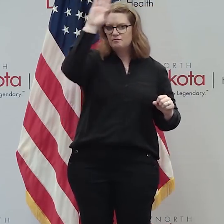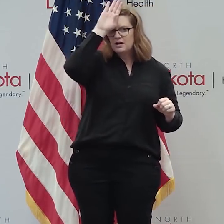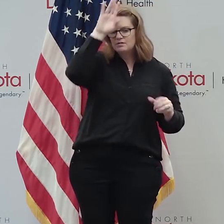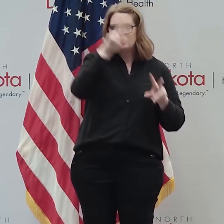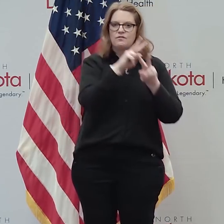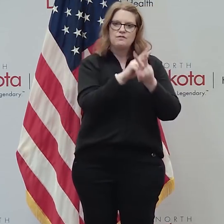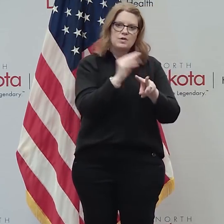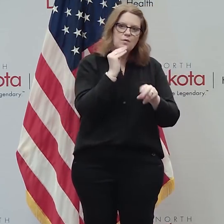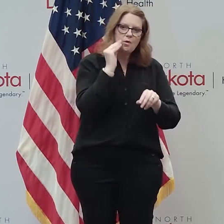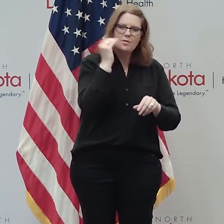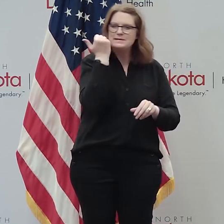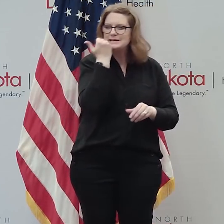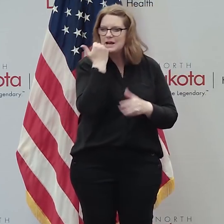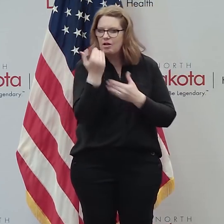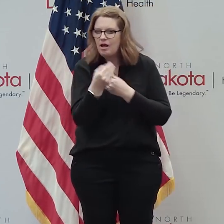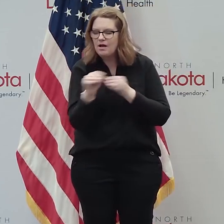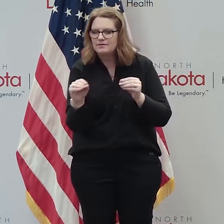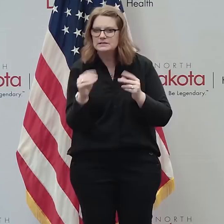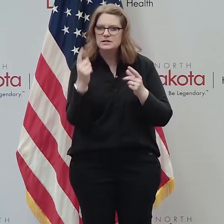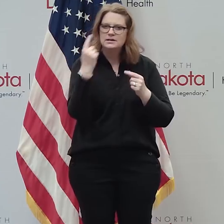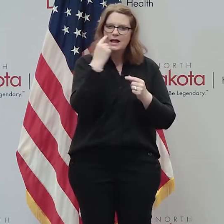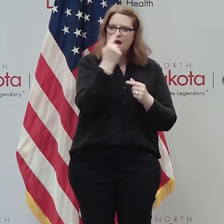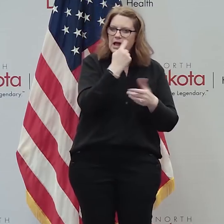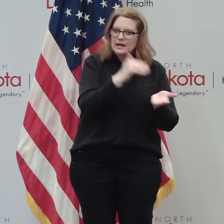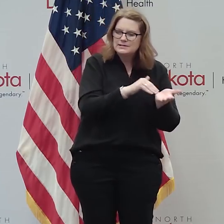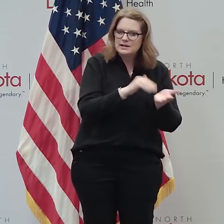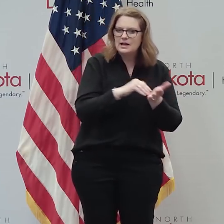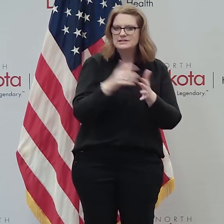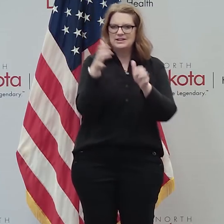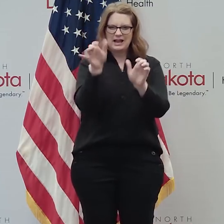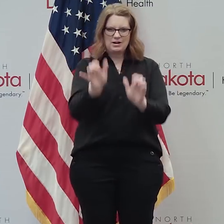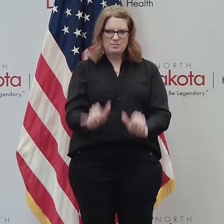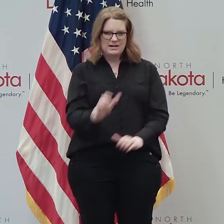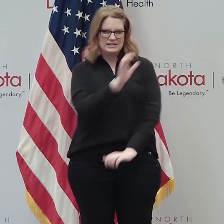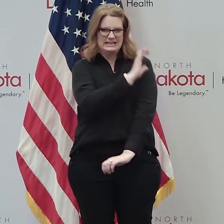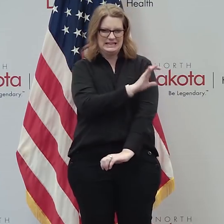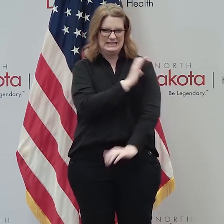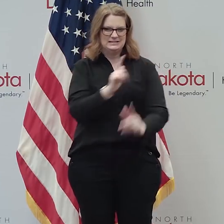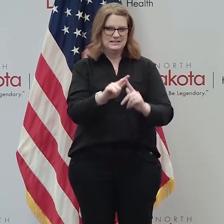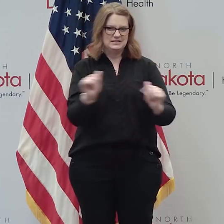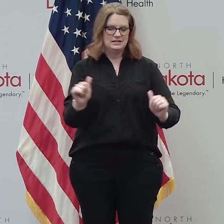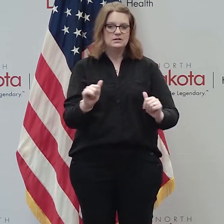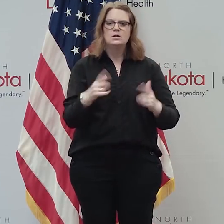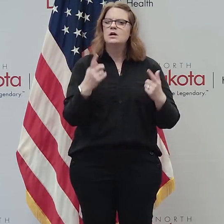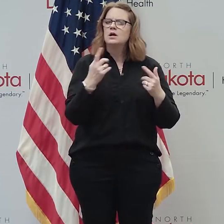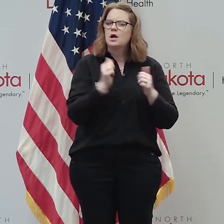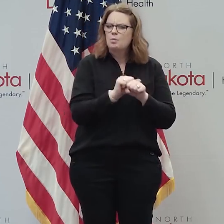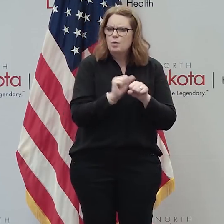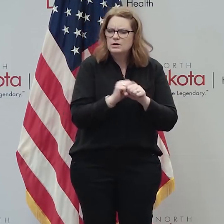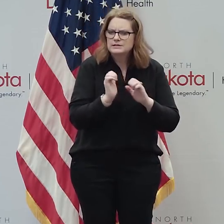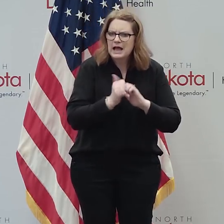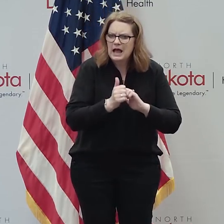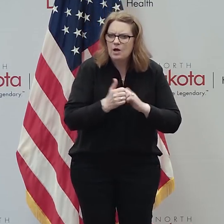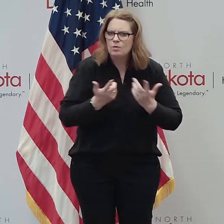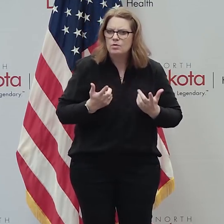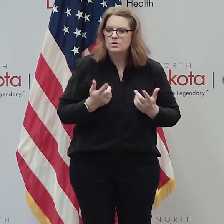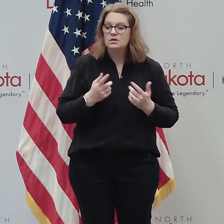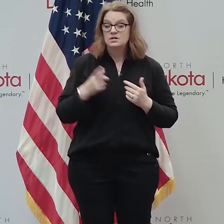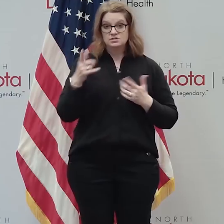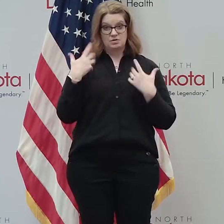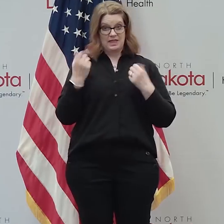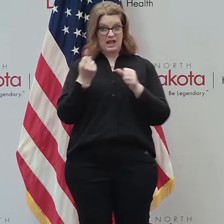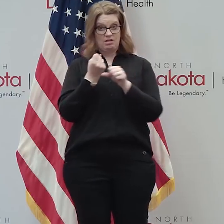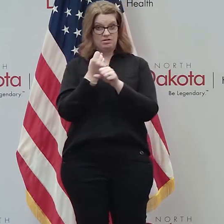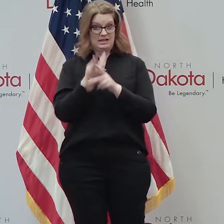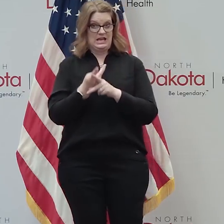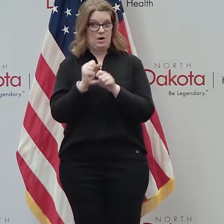funeral homes, dental offices, optometry, chiropractic clinics, and others. The way it's going to work, healthcare systems will collect